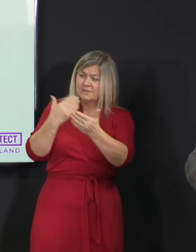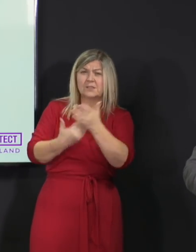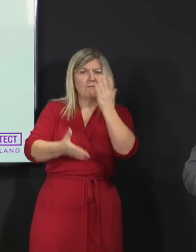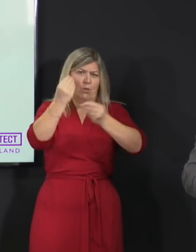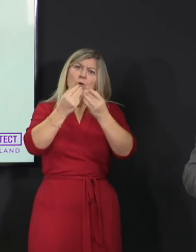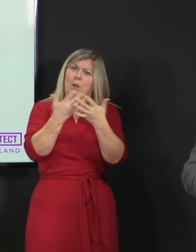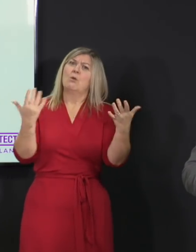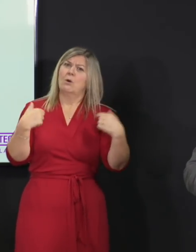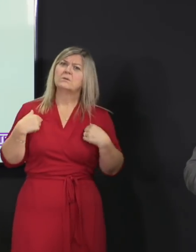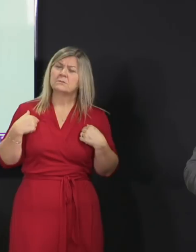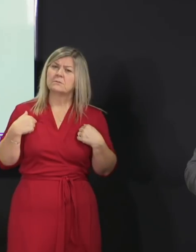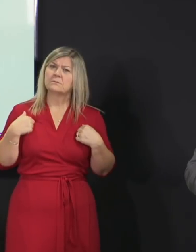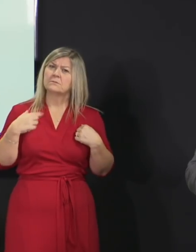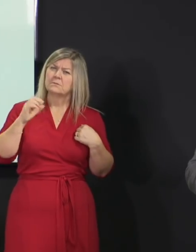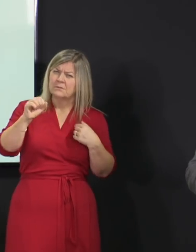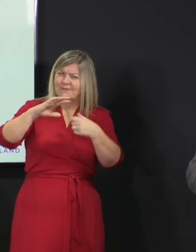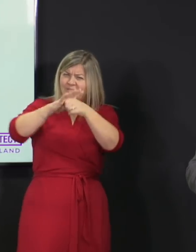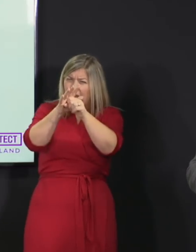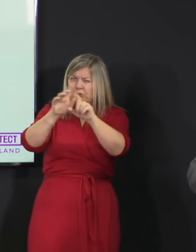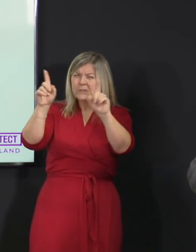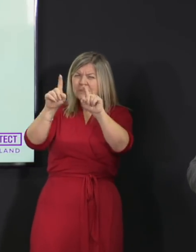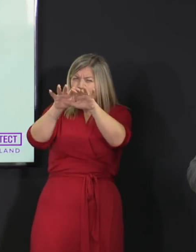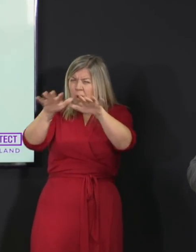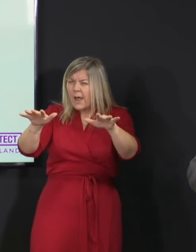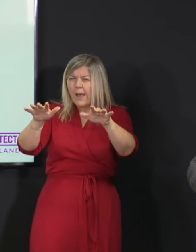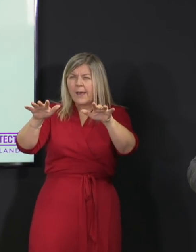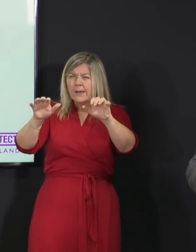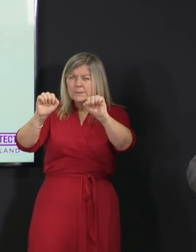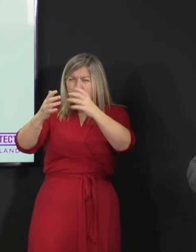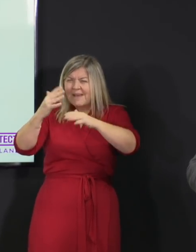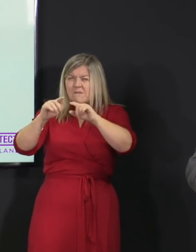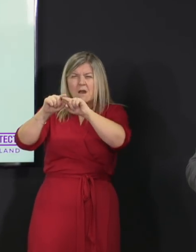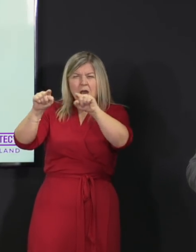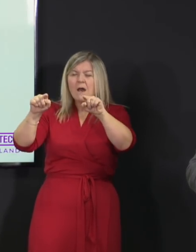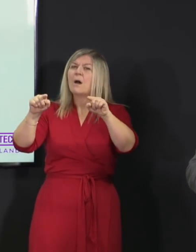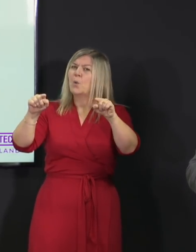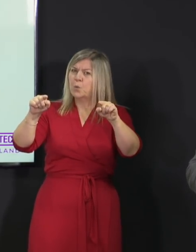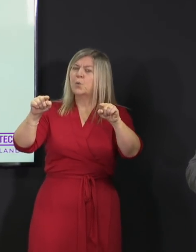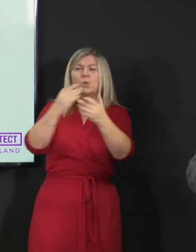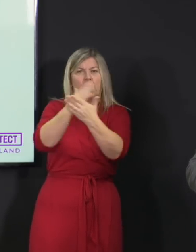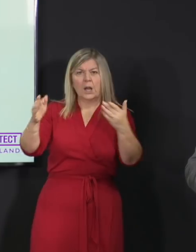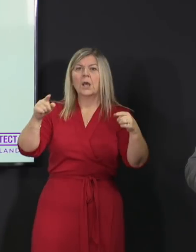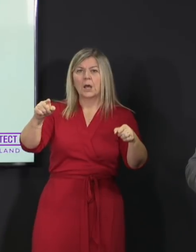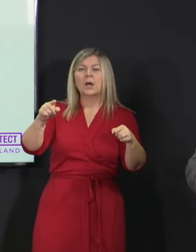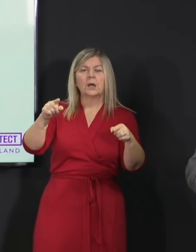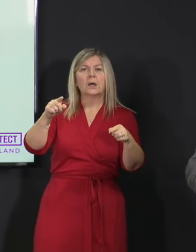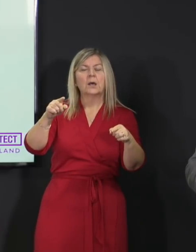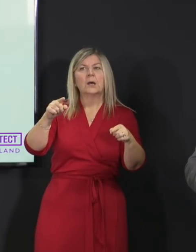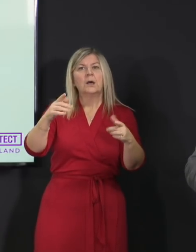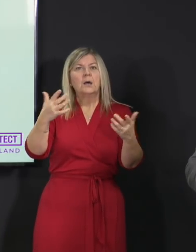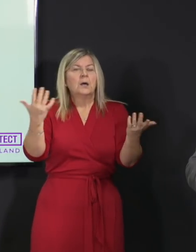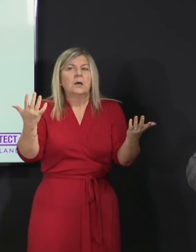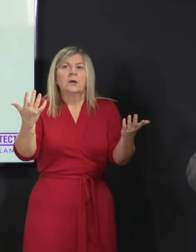the virus and the way that it behaves in that time. And the one thing that I'm absolutely sure of and clear about is that at any point you